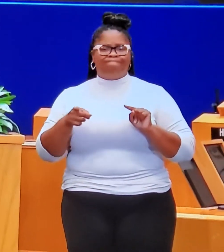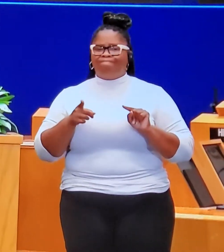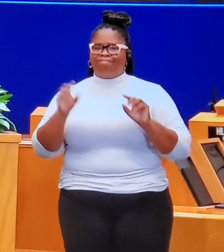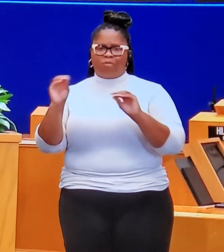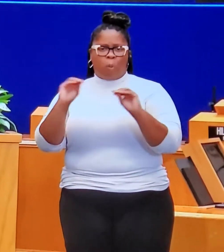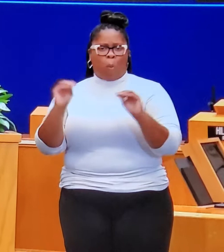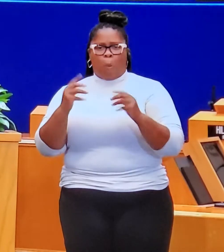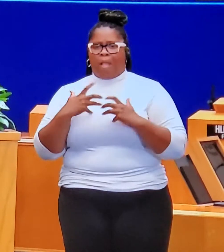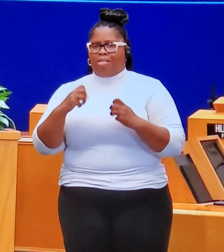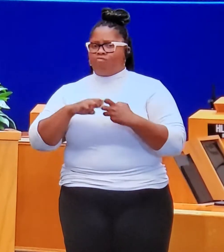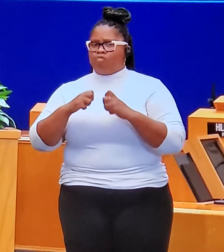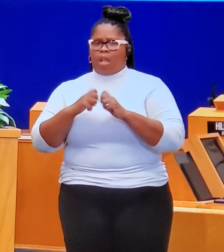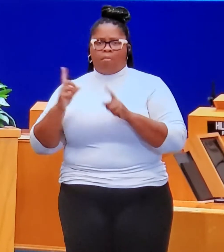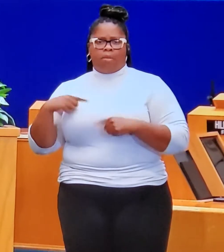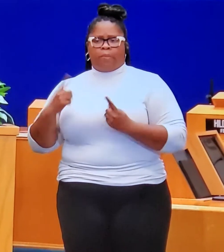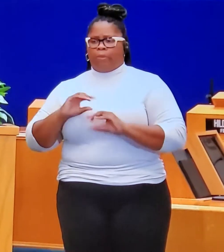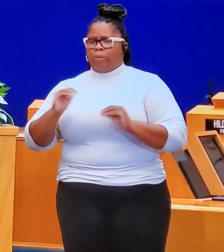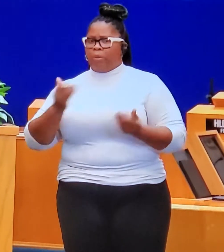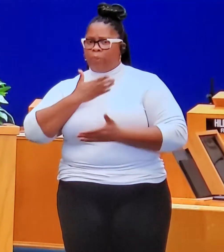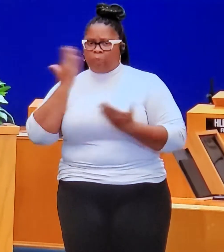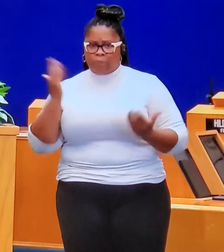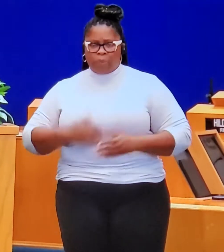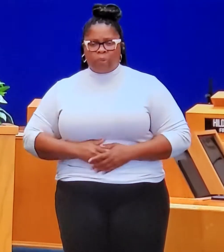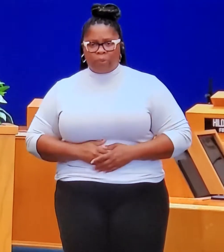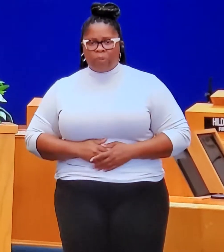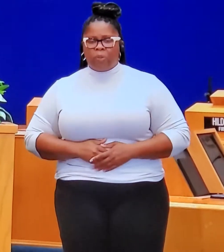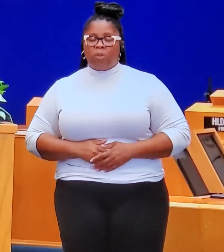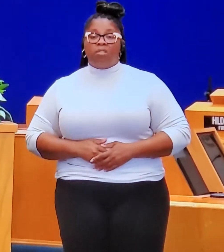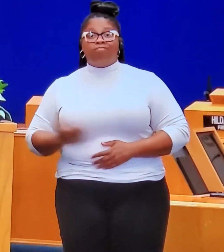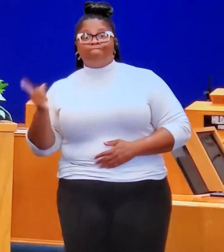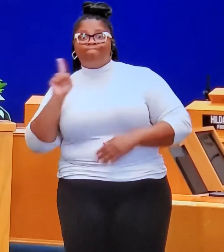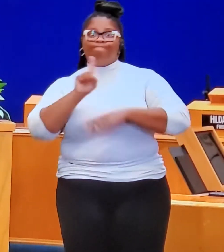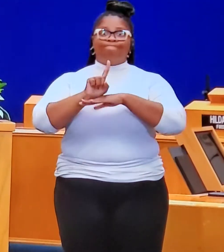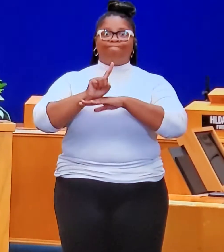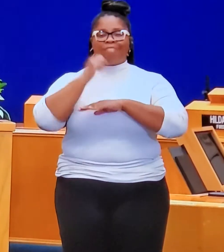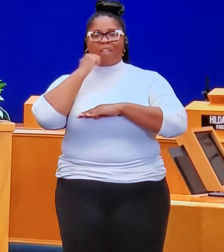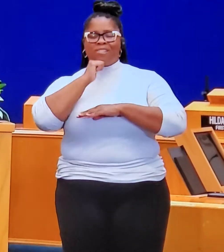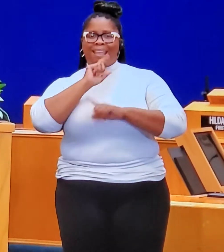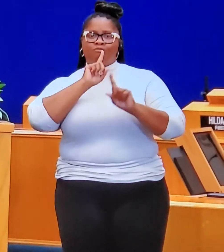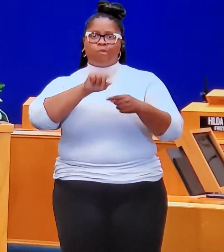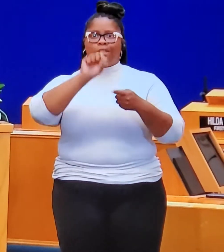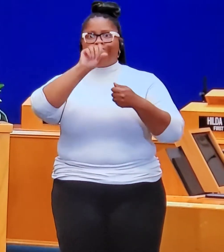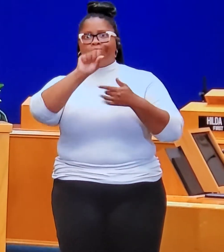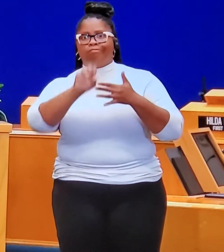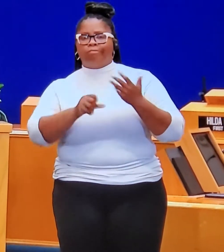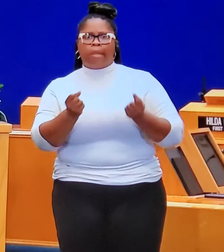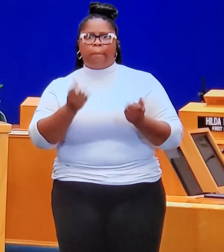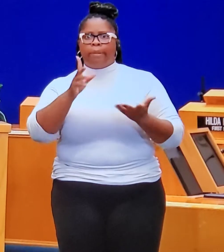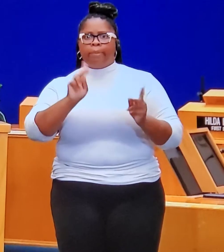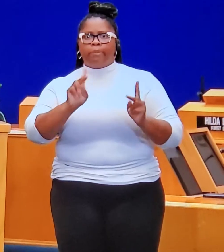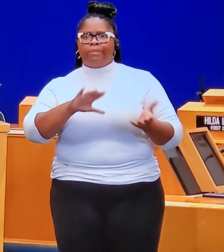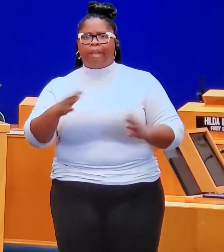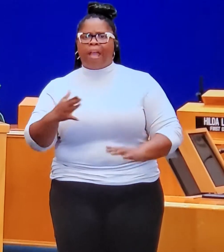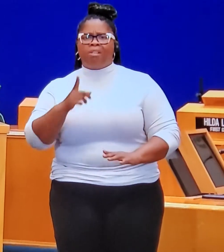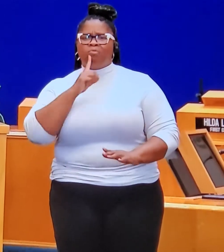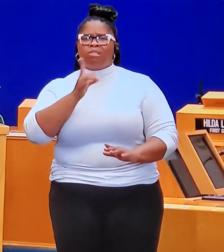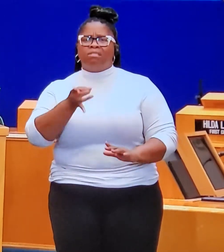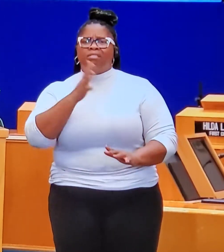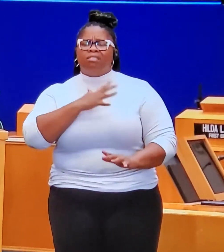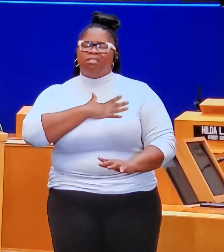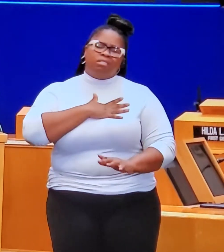underlying health conditions. Every day reporting these numbers is devastating, and I know it's more